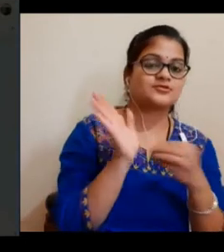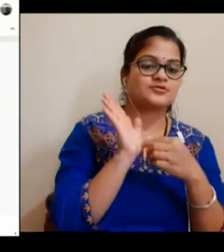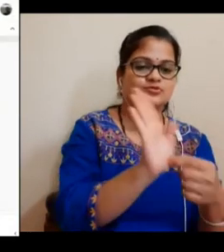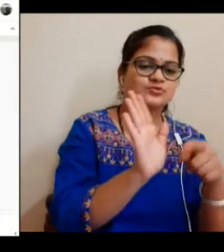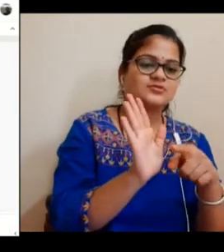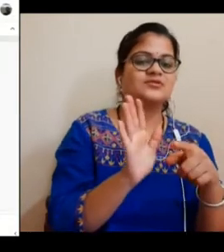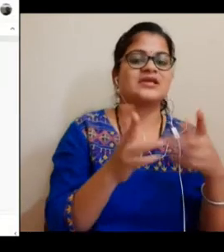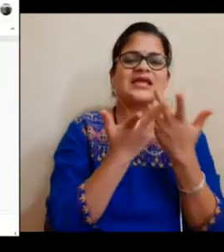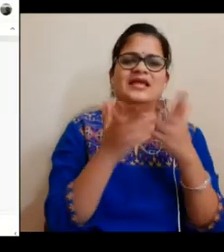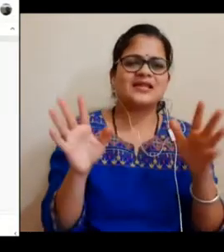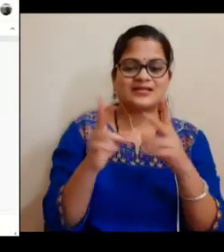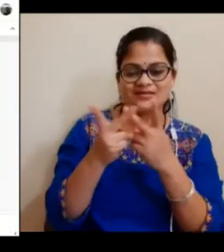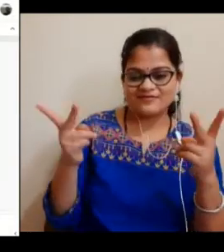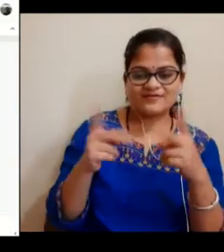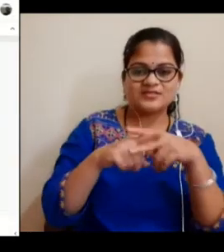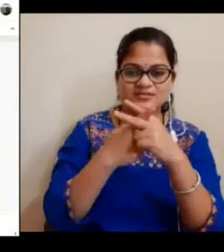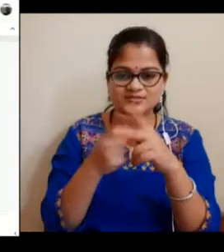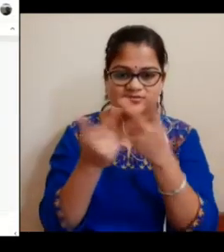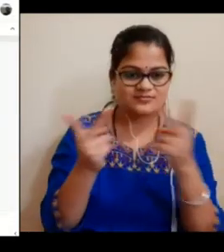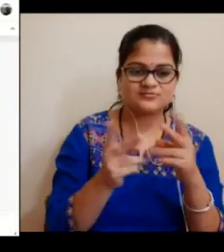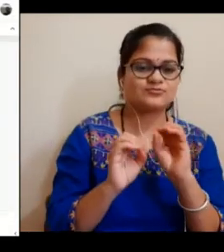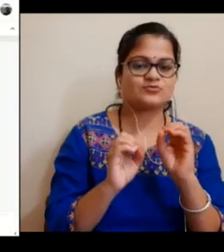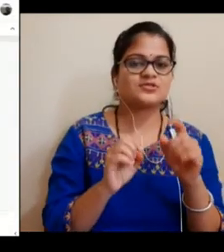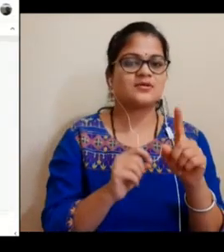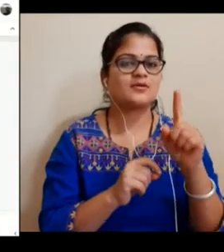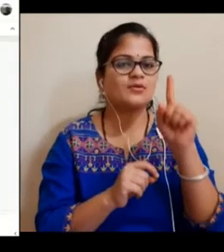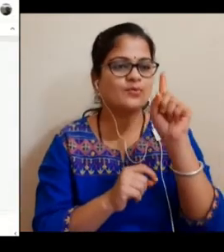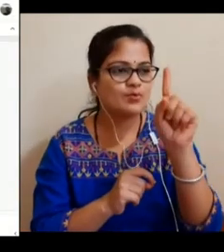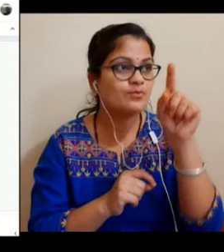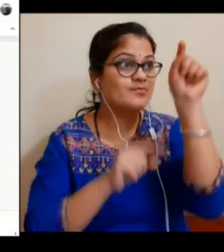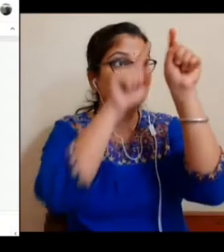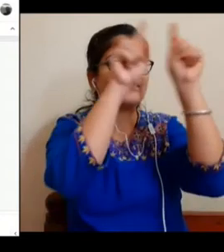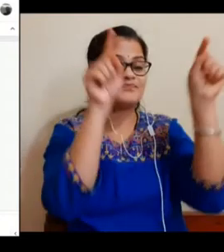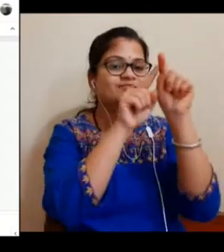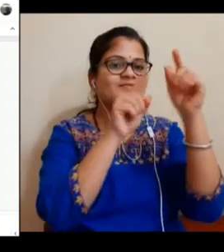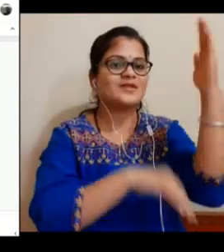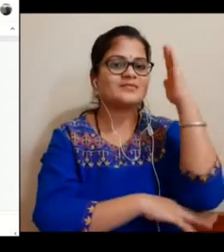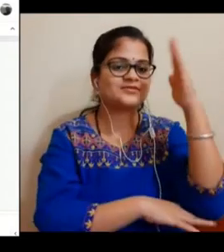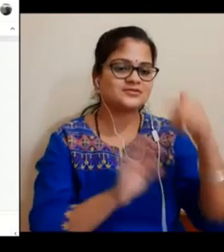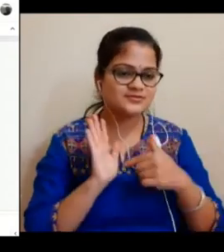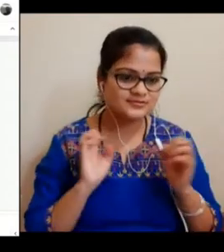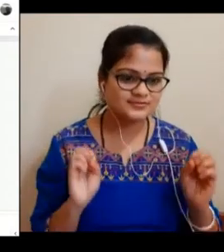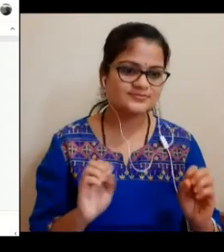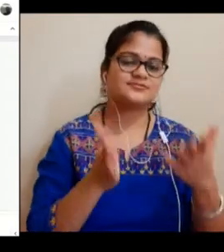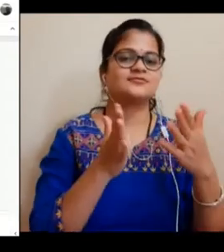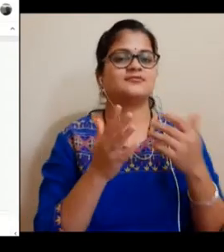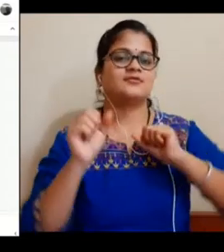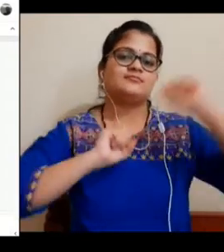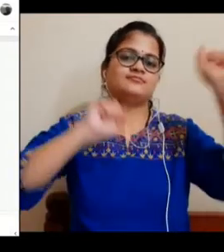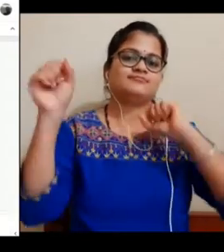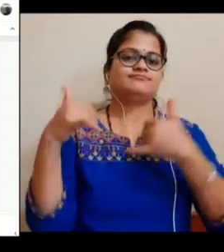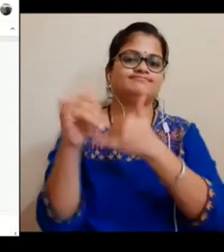kids, and then they won't be able to manipulate any objects here. They will. You have to tell them go and start the presentation and try the